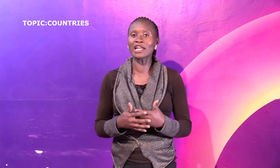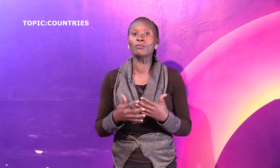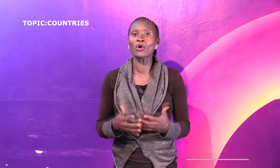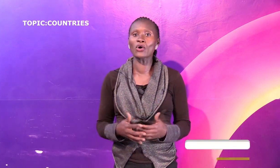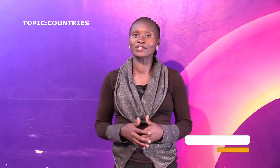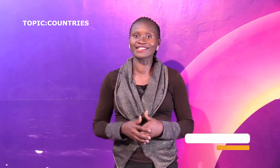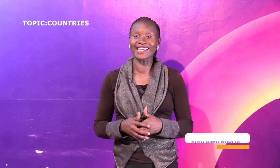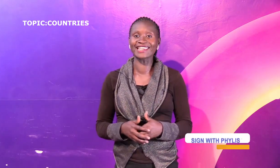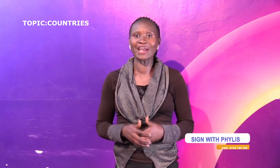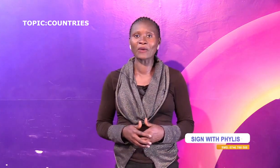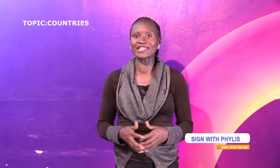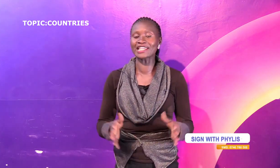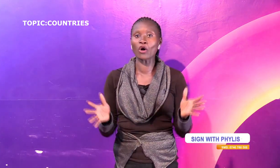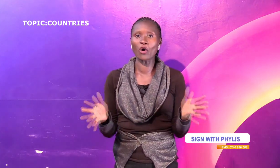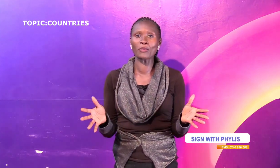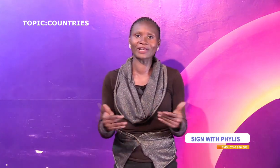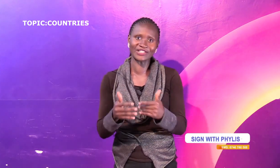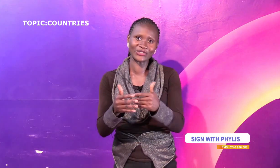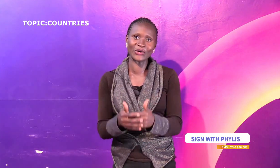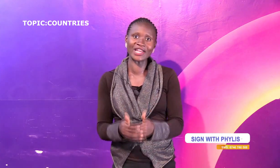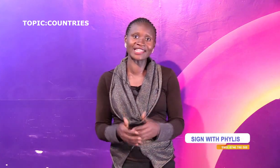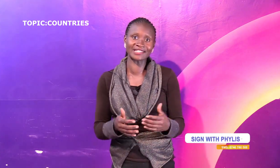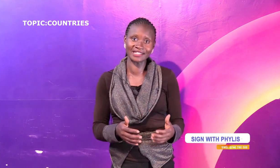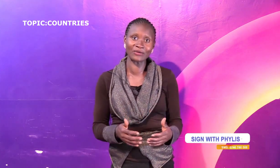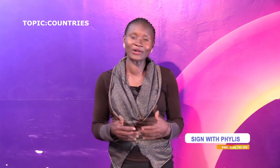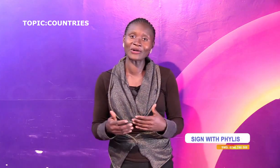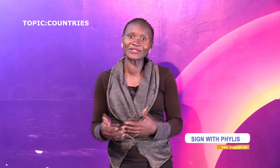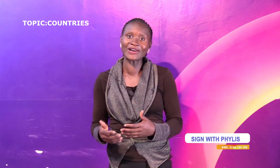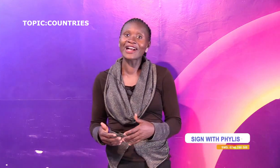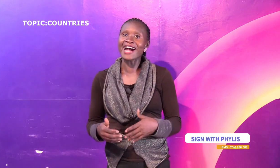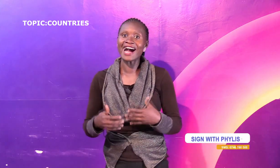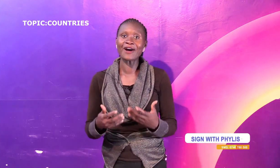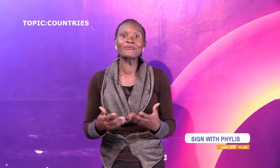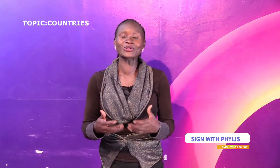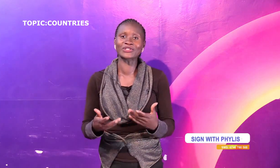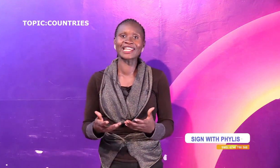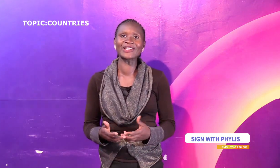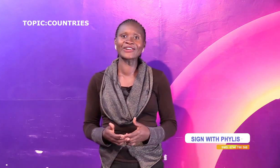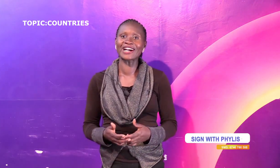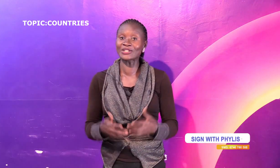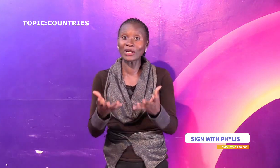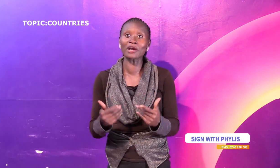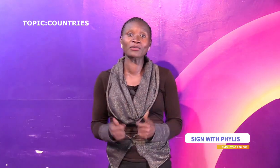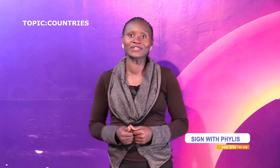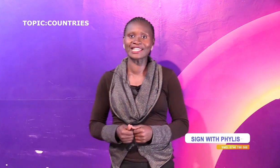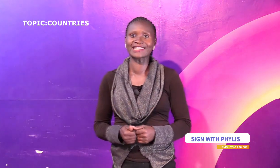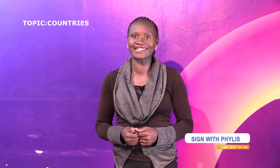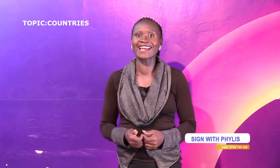on sign language, and I hope you will enjoy, as she will also have more to tell you and to welcome you on the set.